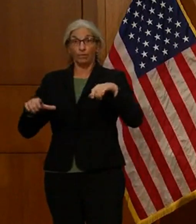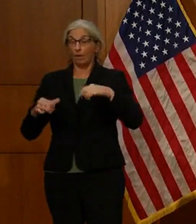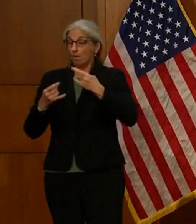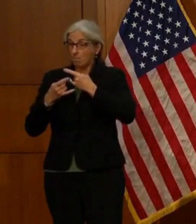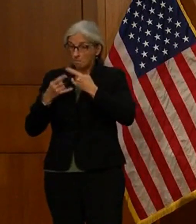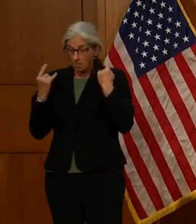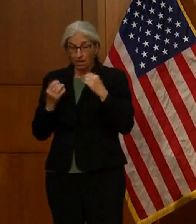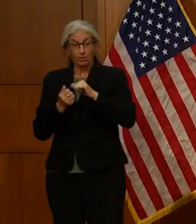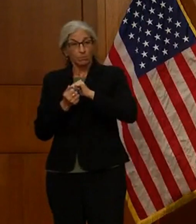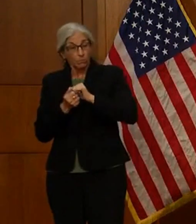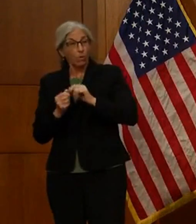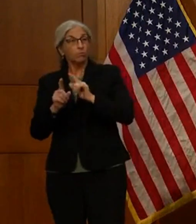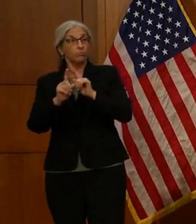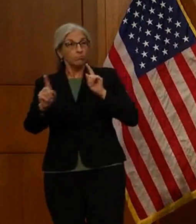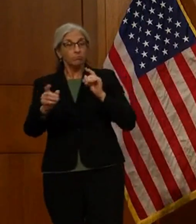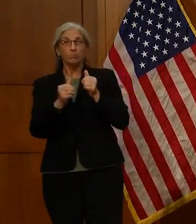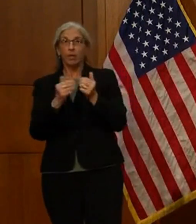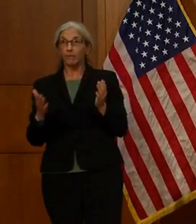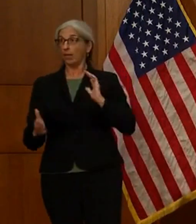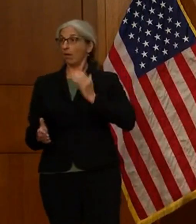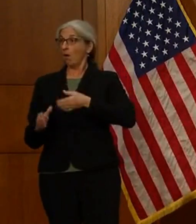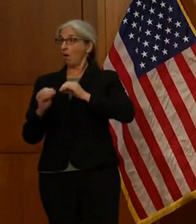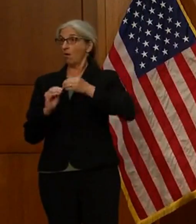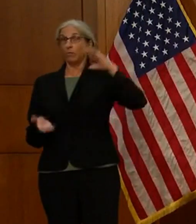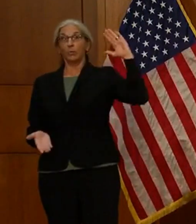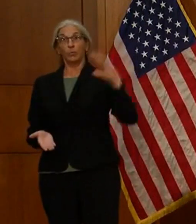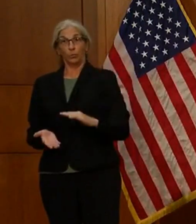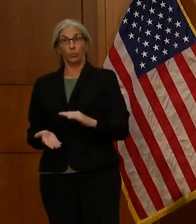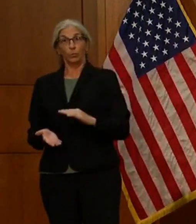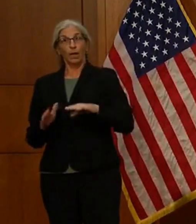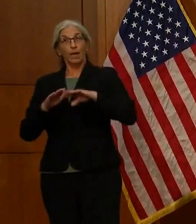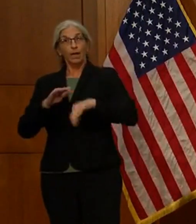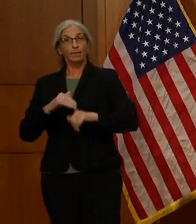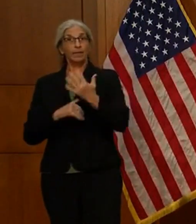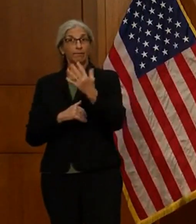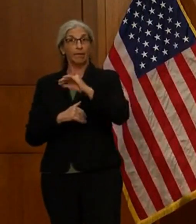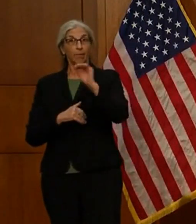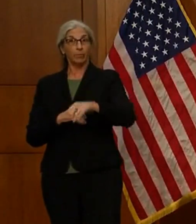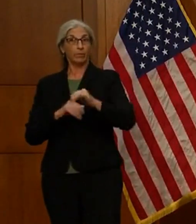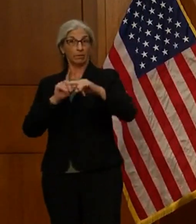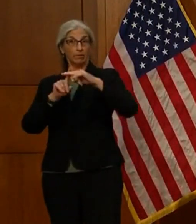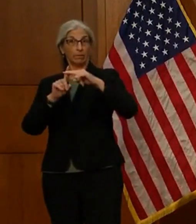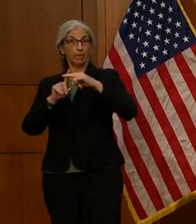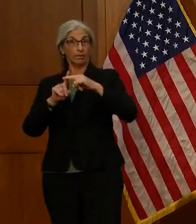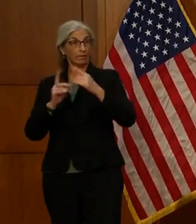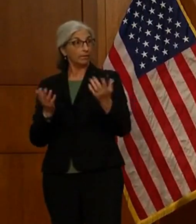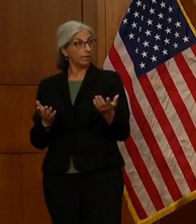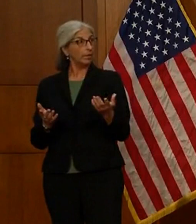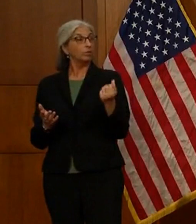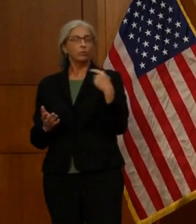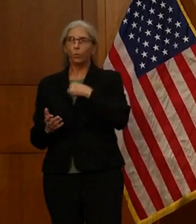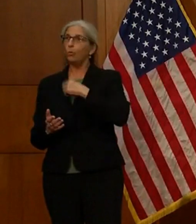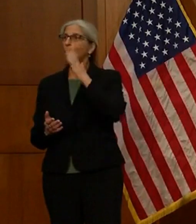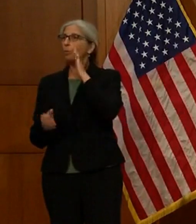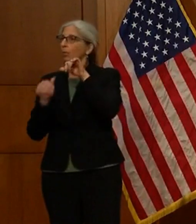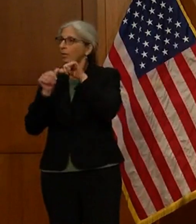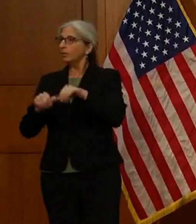Our numbers, as I said, our positivity rate now is below 5%, so we're going to keep doing the things that we know work in